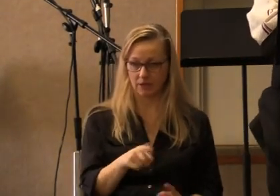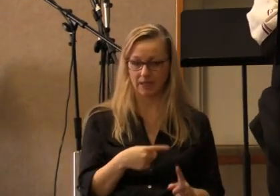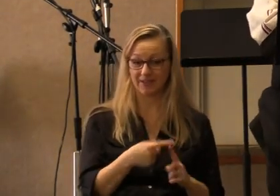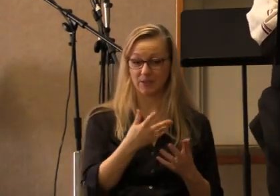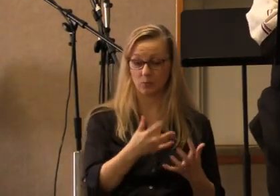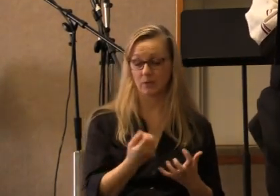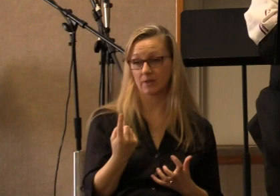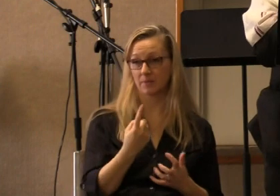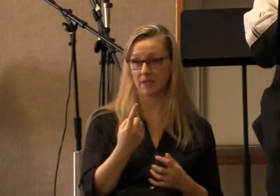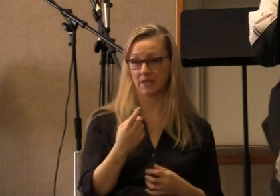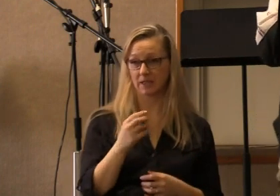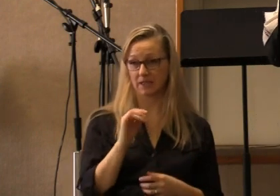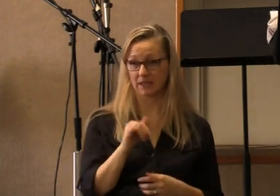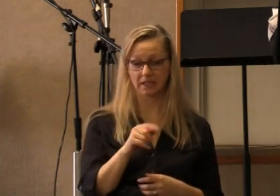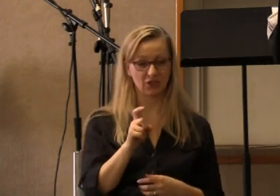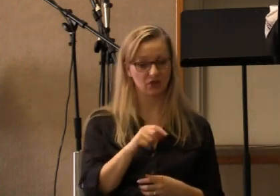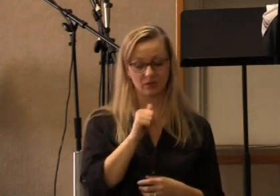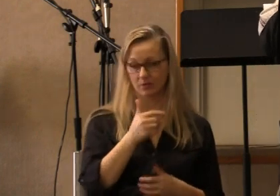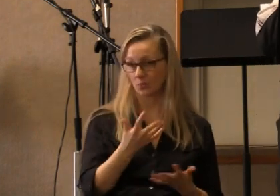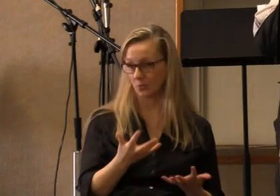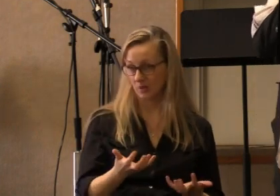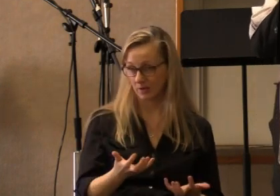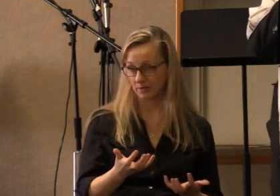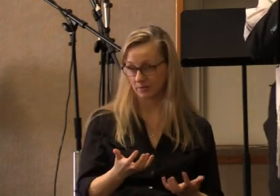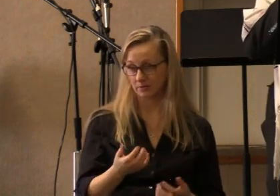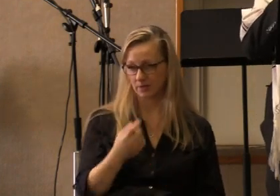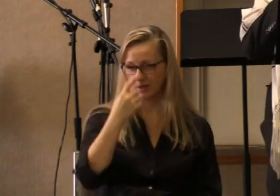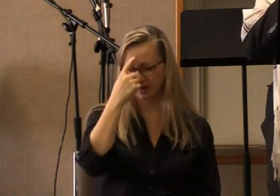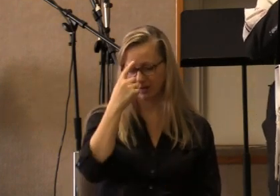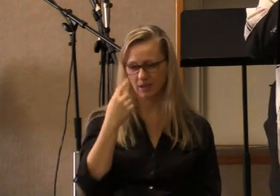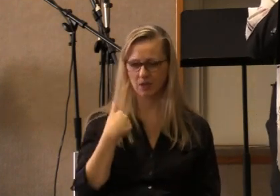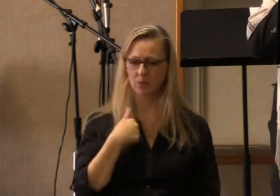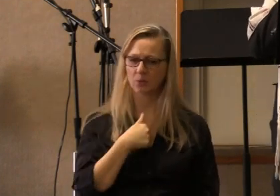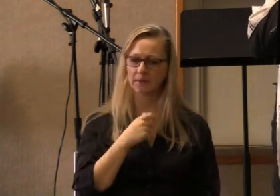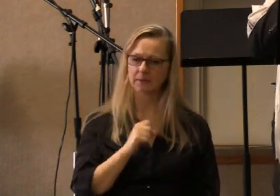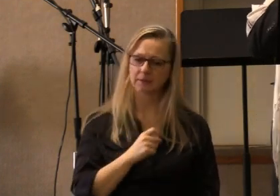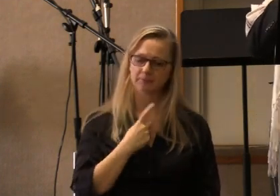tragic. Now, I think we can say David most